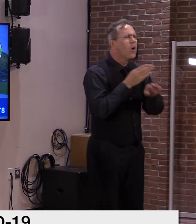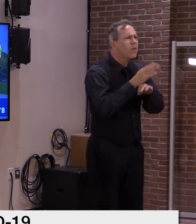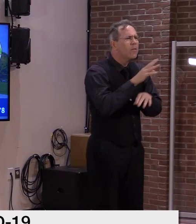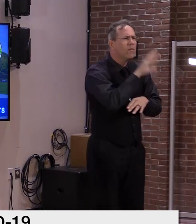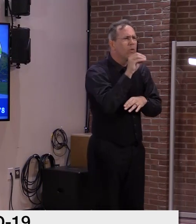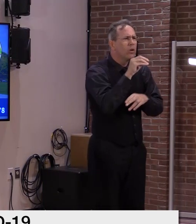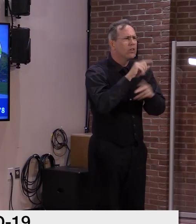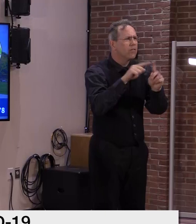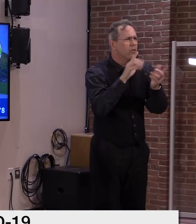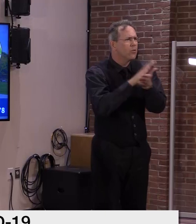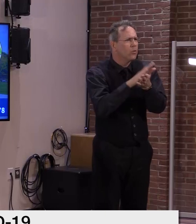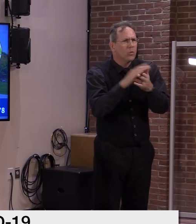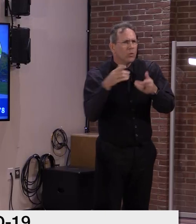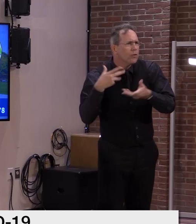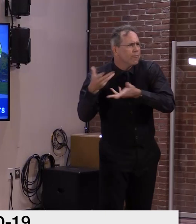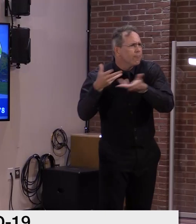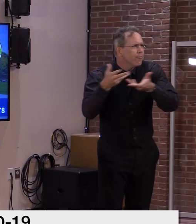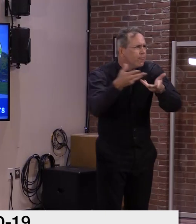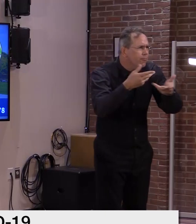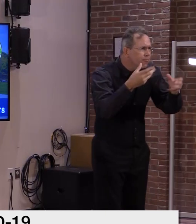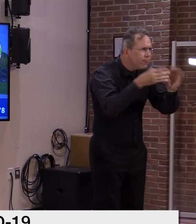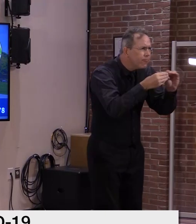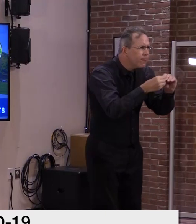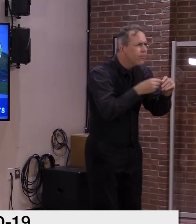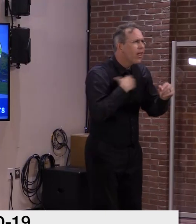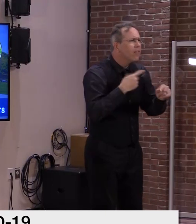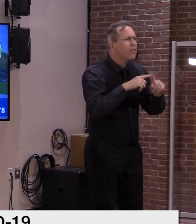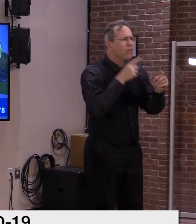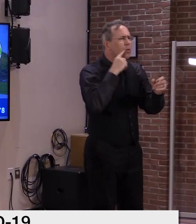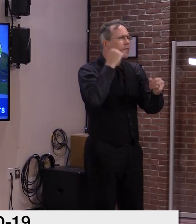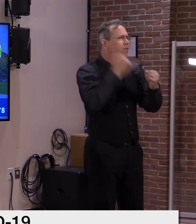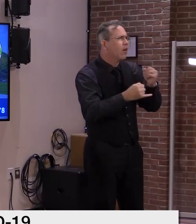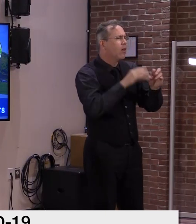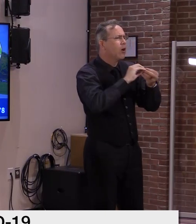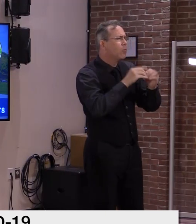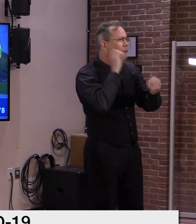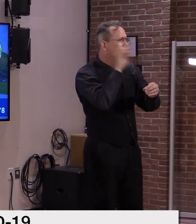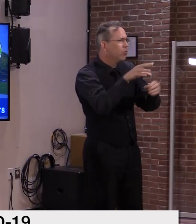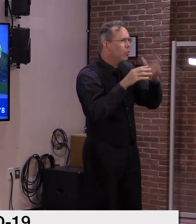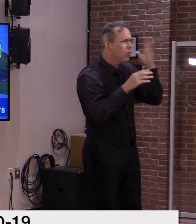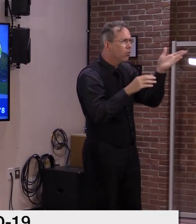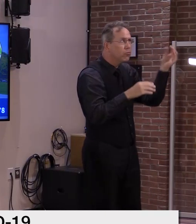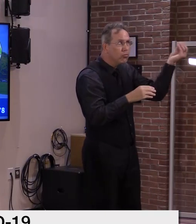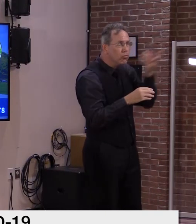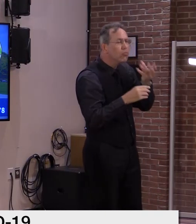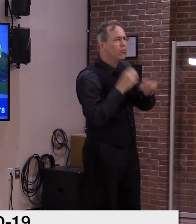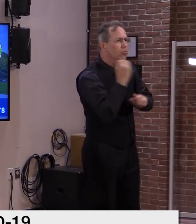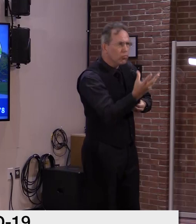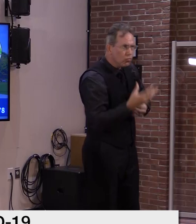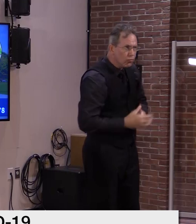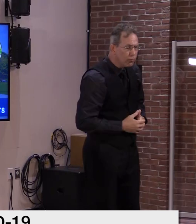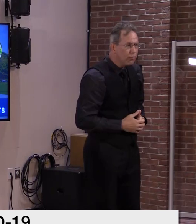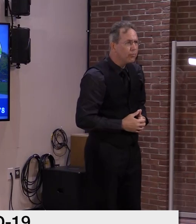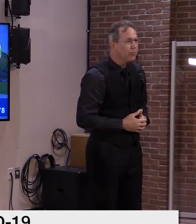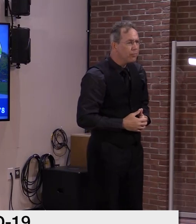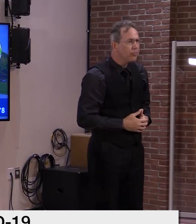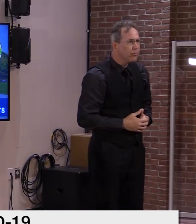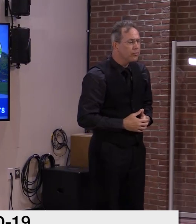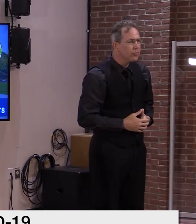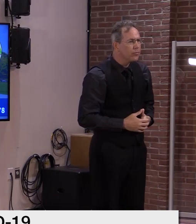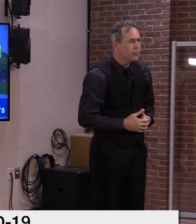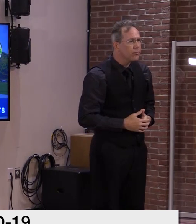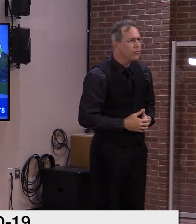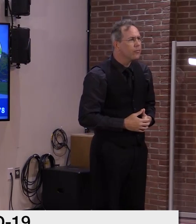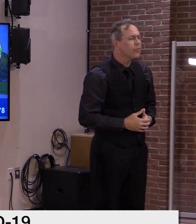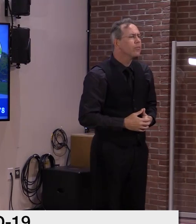should be finalized in the next couple of days. Registration for school-based and community sites serving 12 to 15-year-olds will